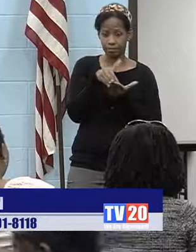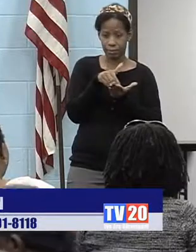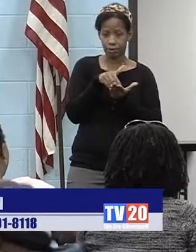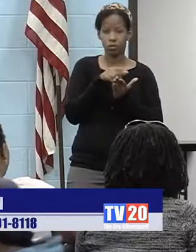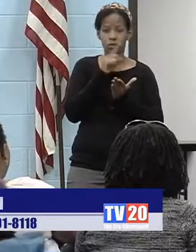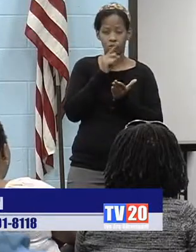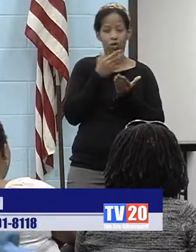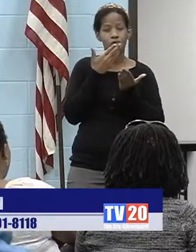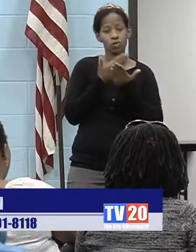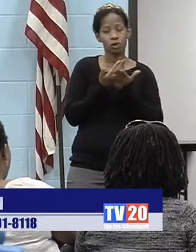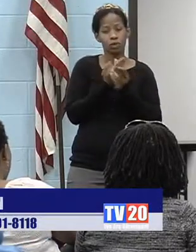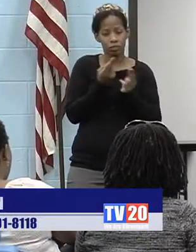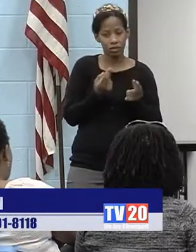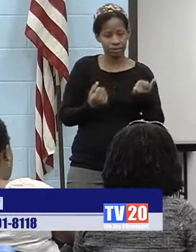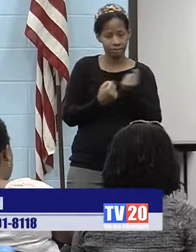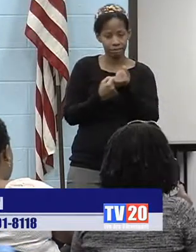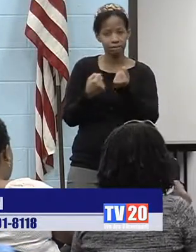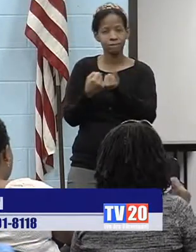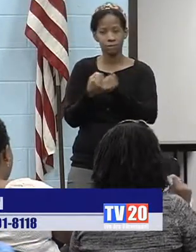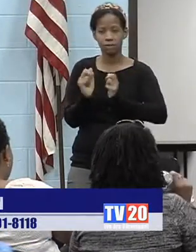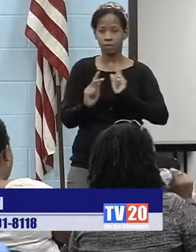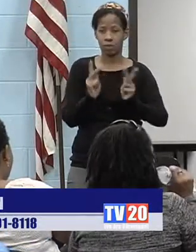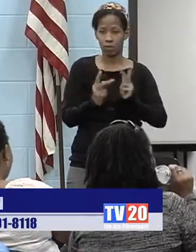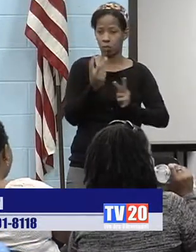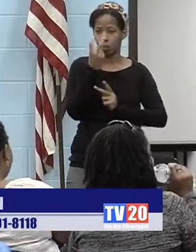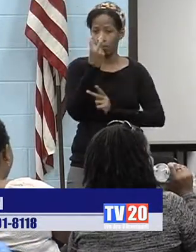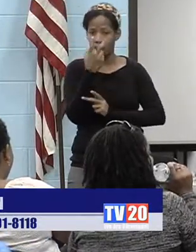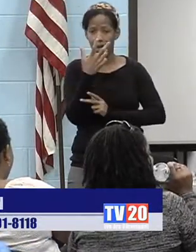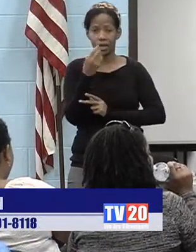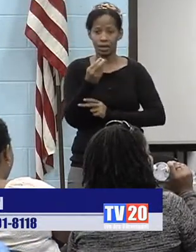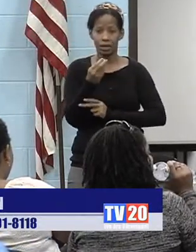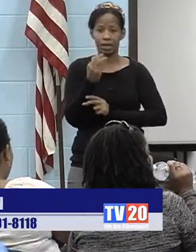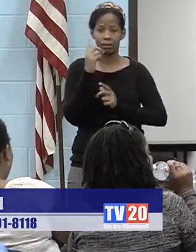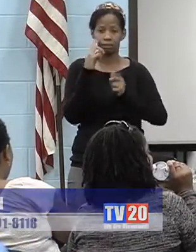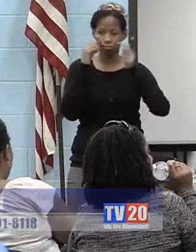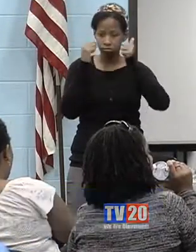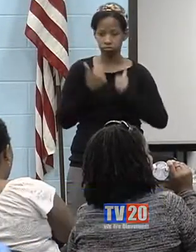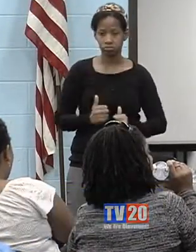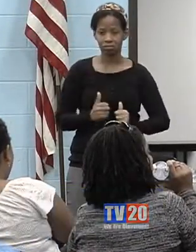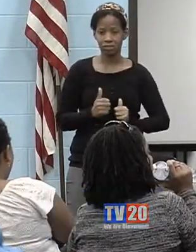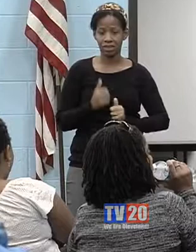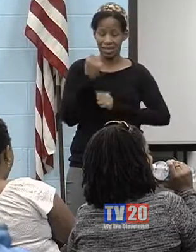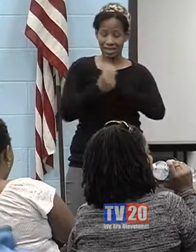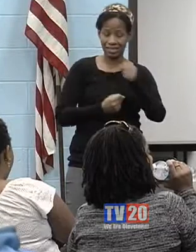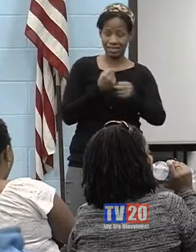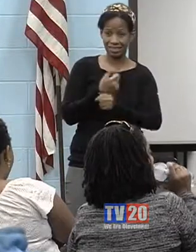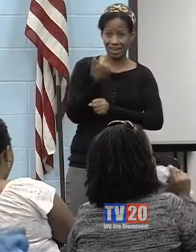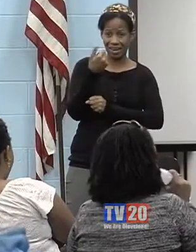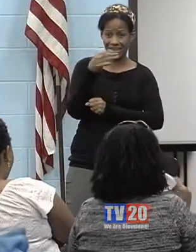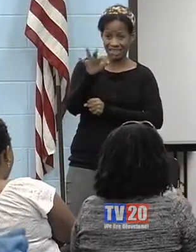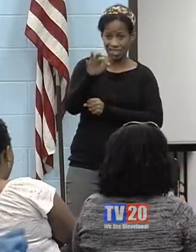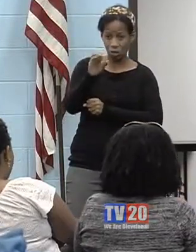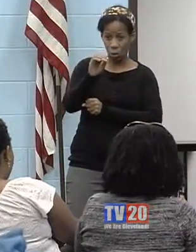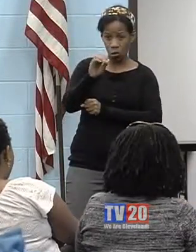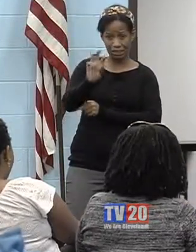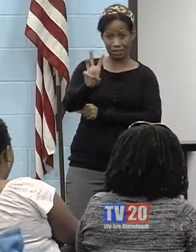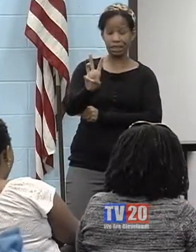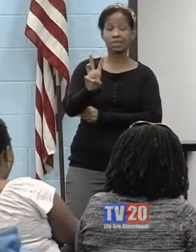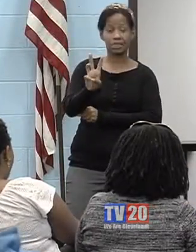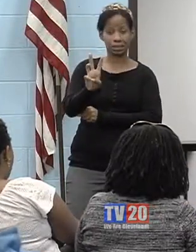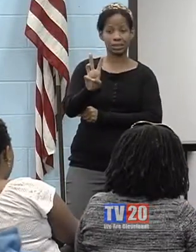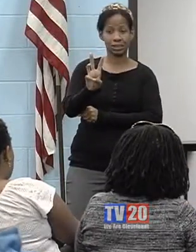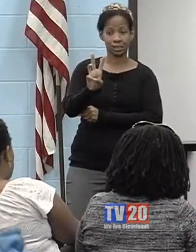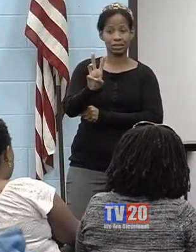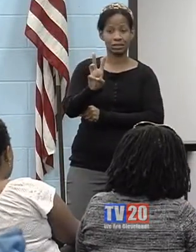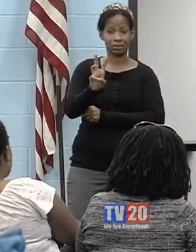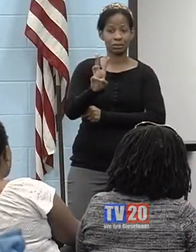been a resource and advocate for those who are blind and have low vision since 1906. For more